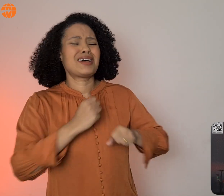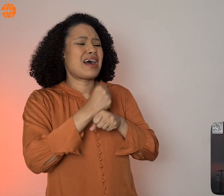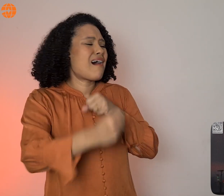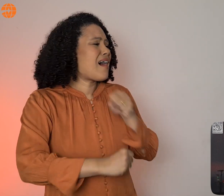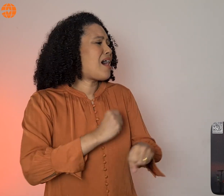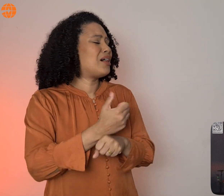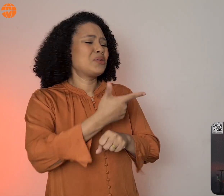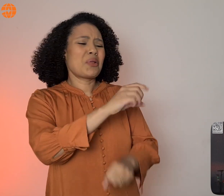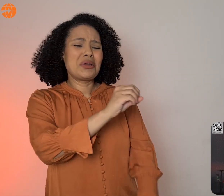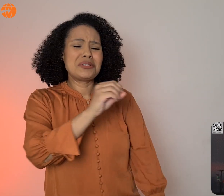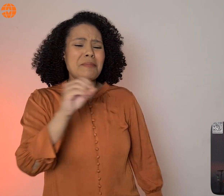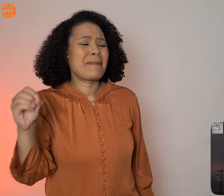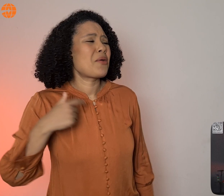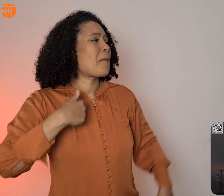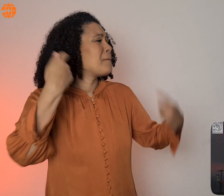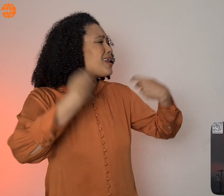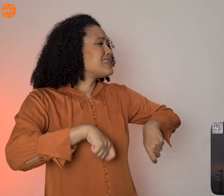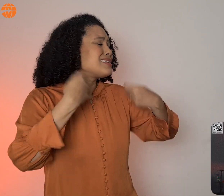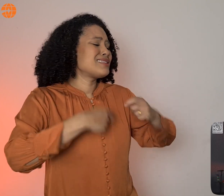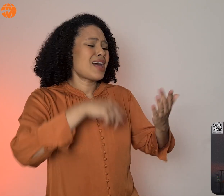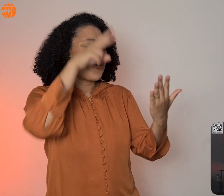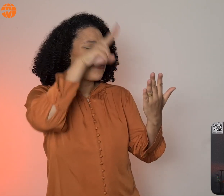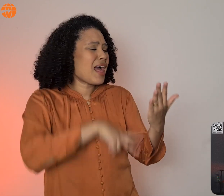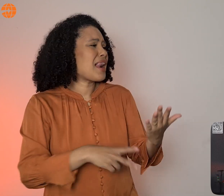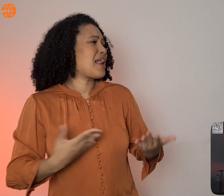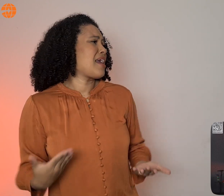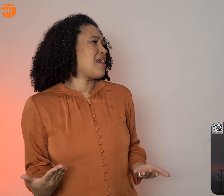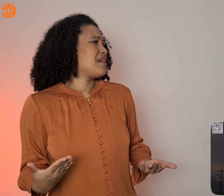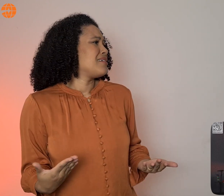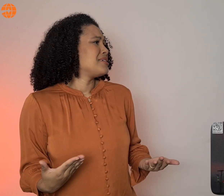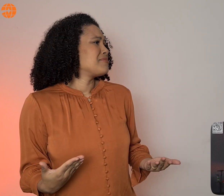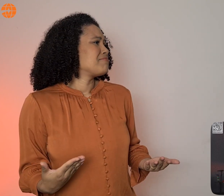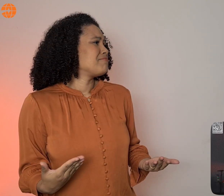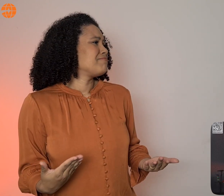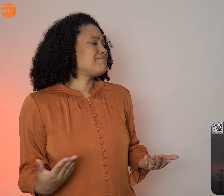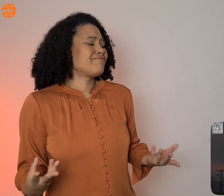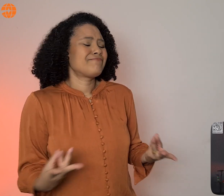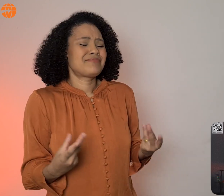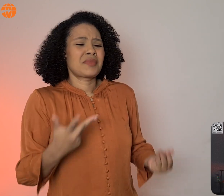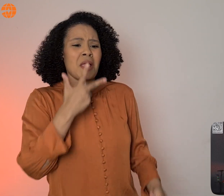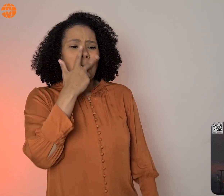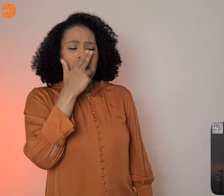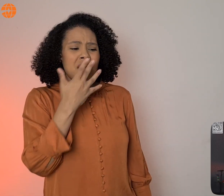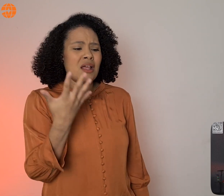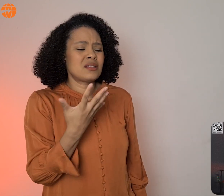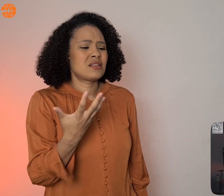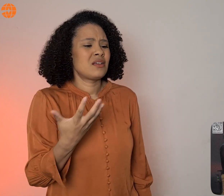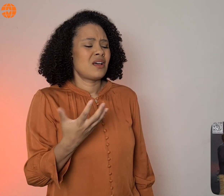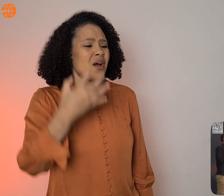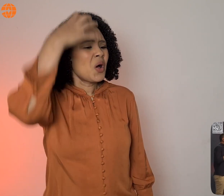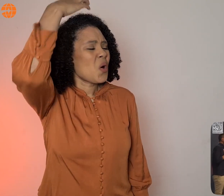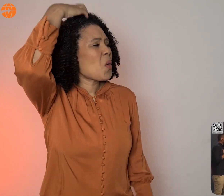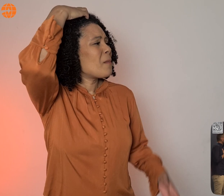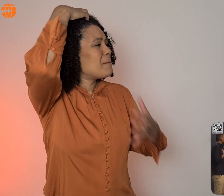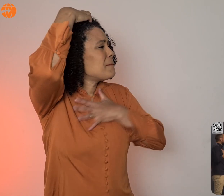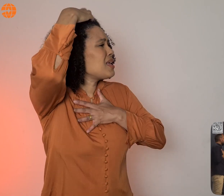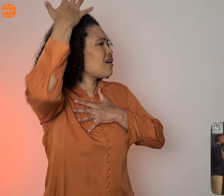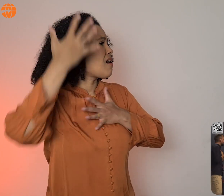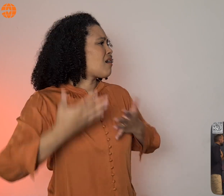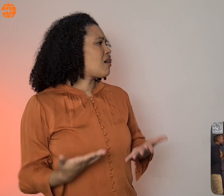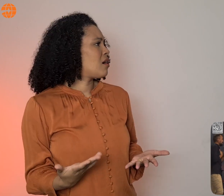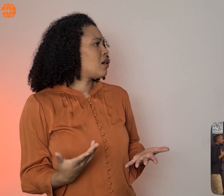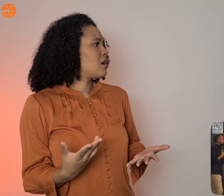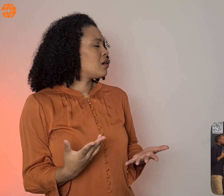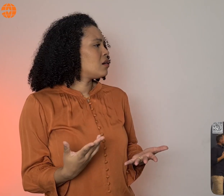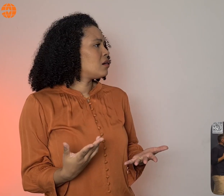year 2000. Eu precisava ter a lido nos anos 2000. As if it was my fault. E é como se fosse a minha culpa. You